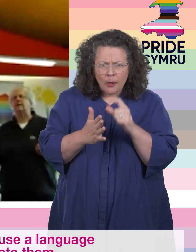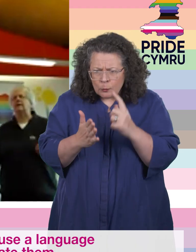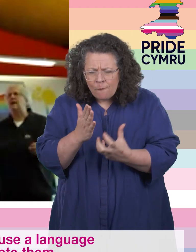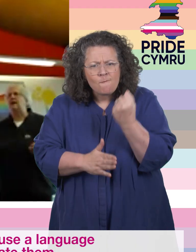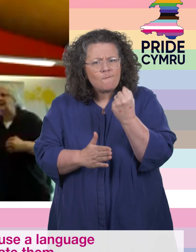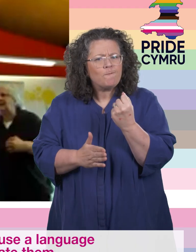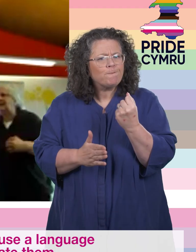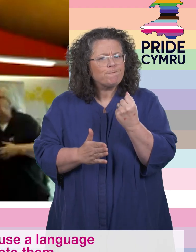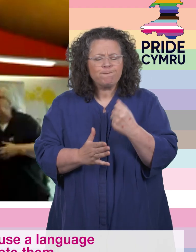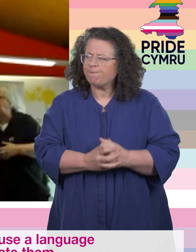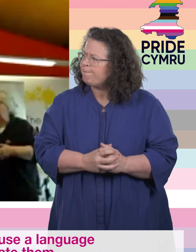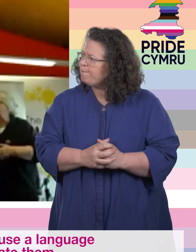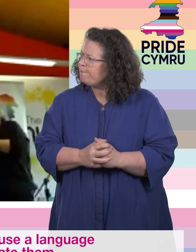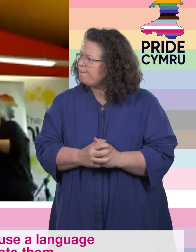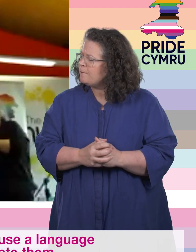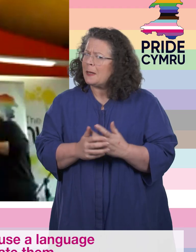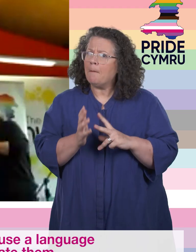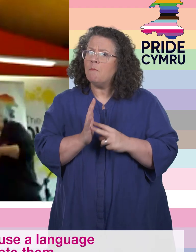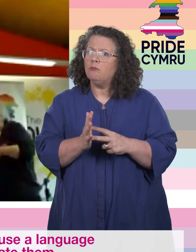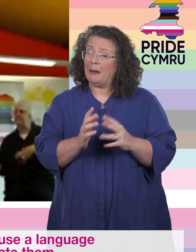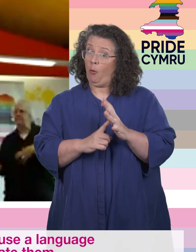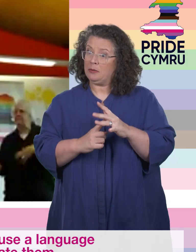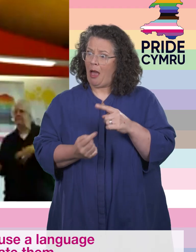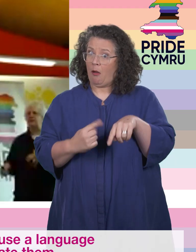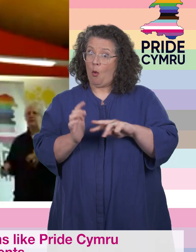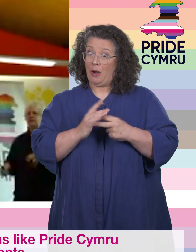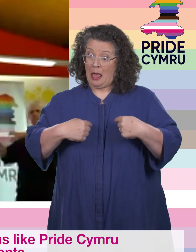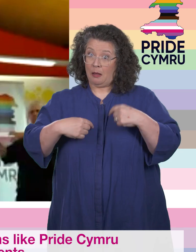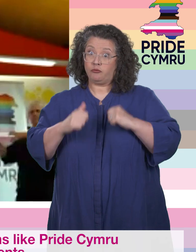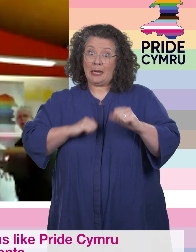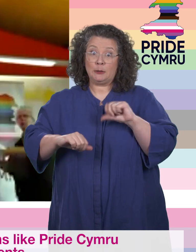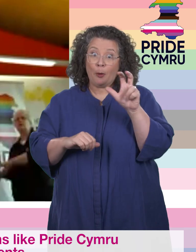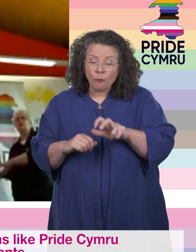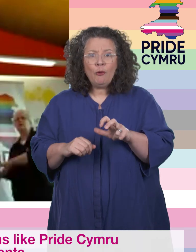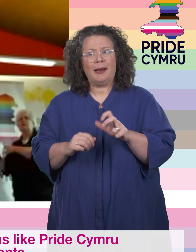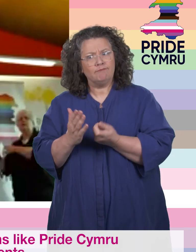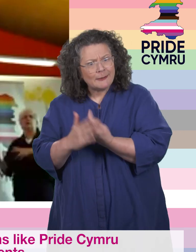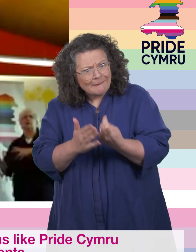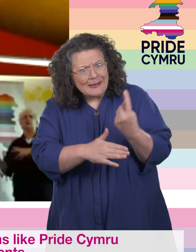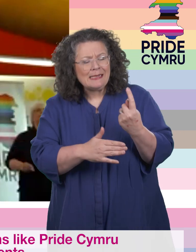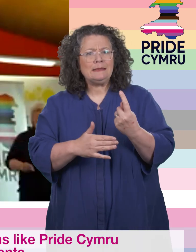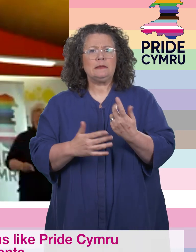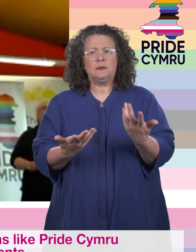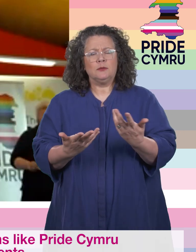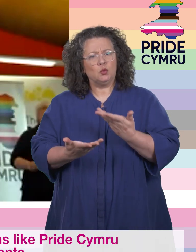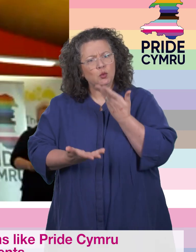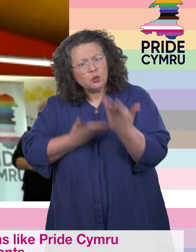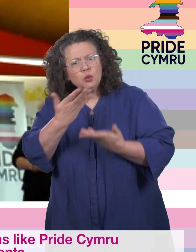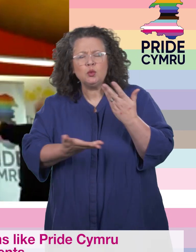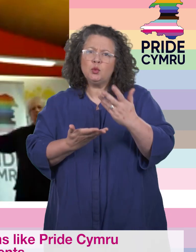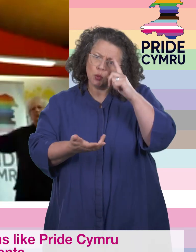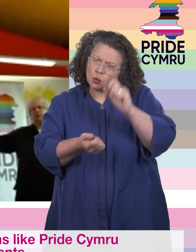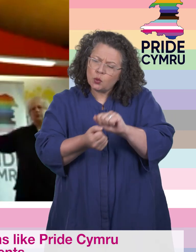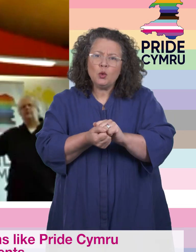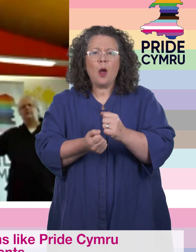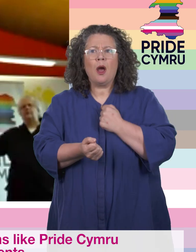find that they use a language where it's difficult to locate them. So it's important that organisations like Pride Cymru